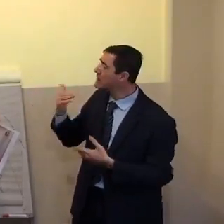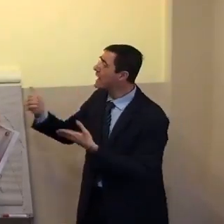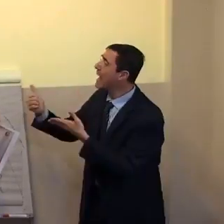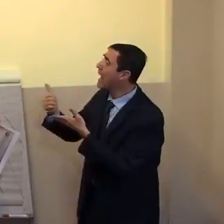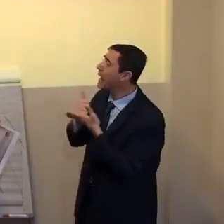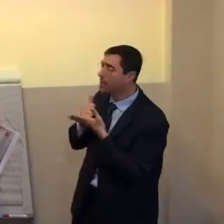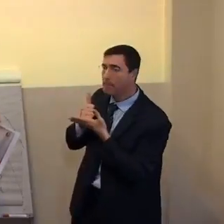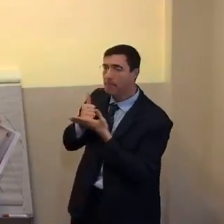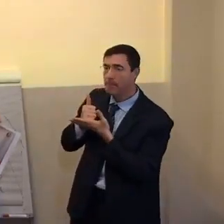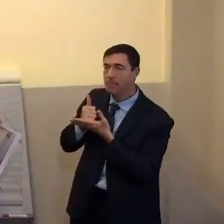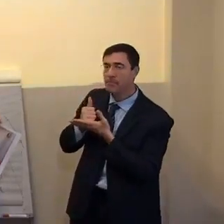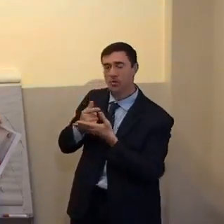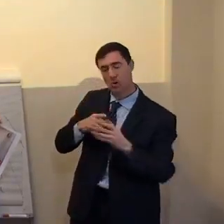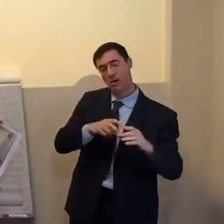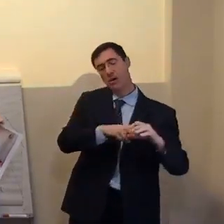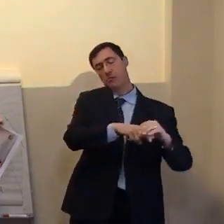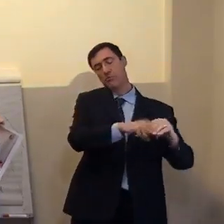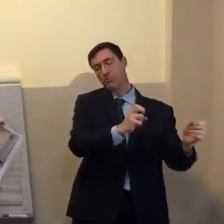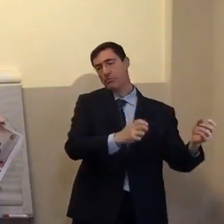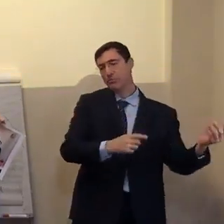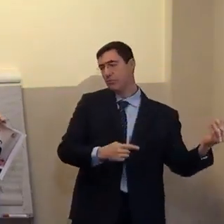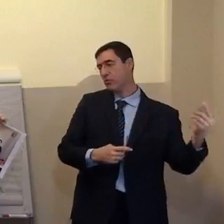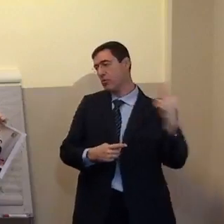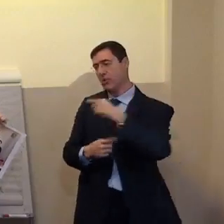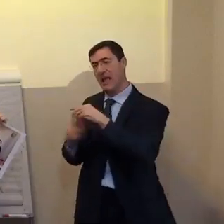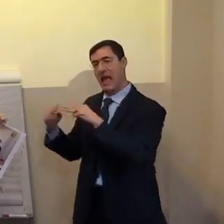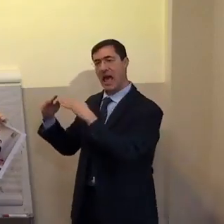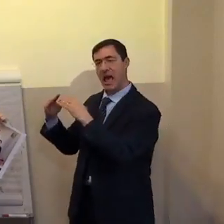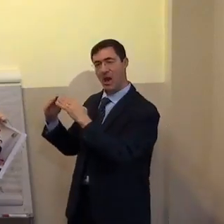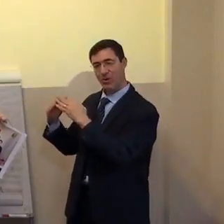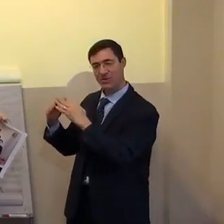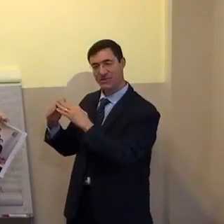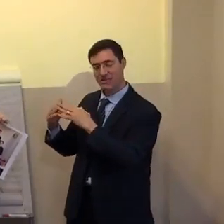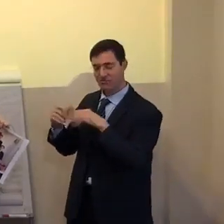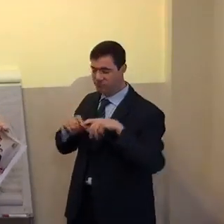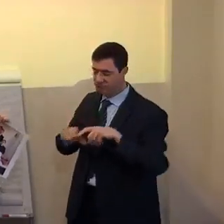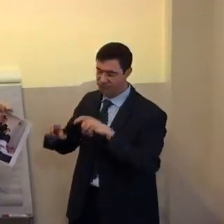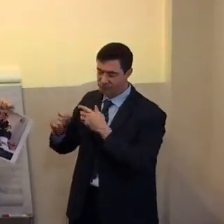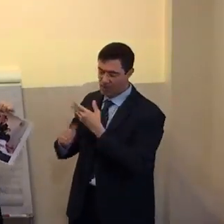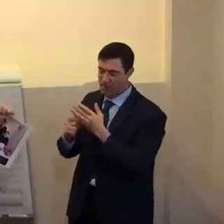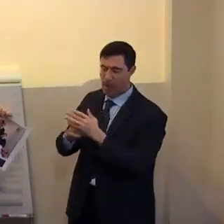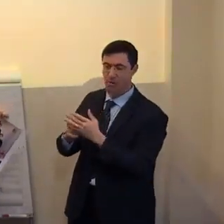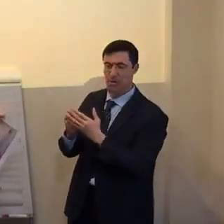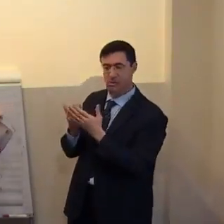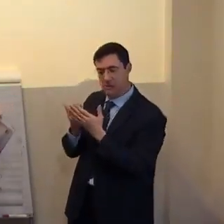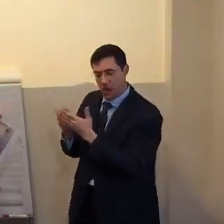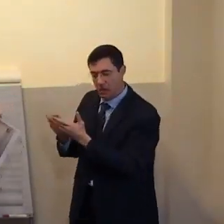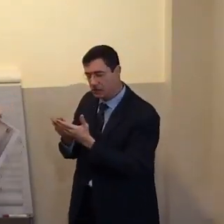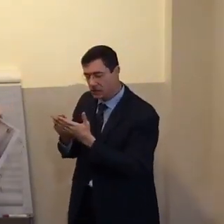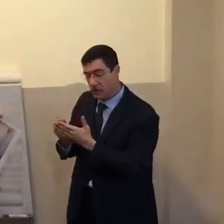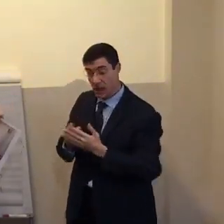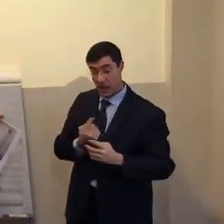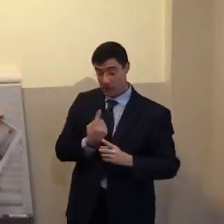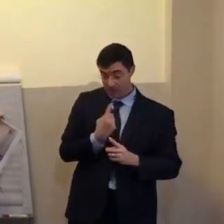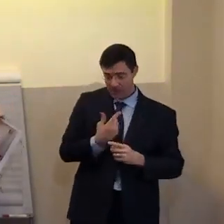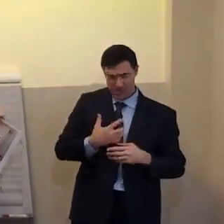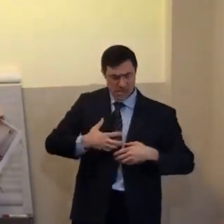house. Bible study together last summer. He was angry with parents.